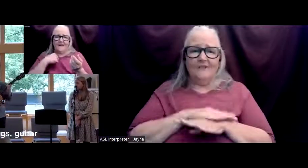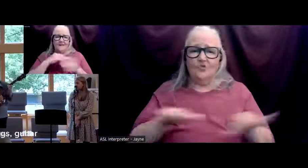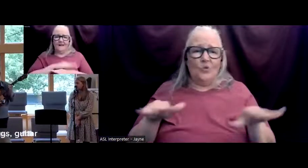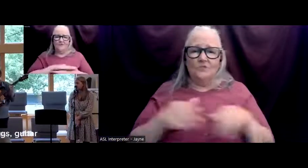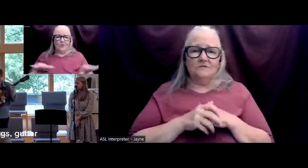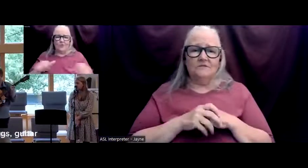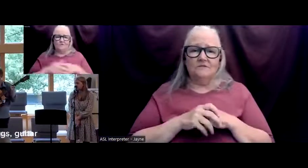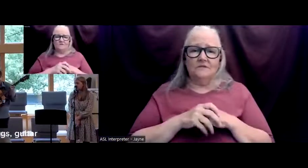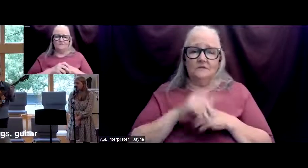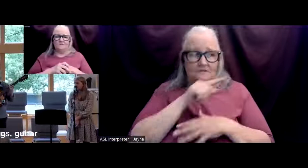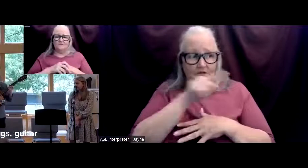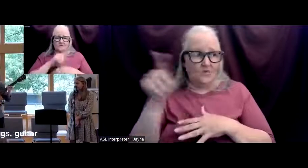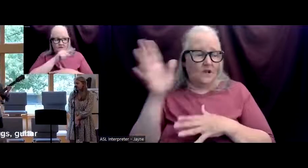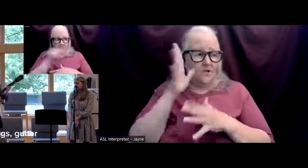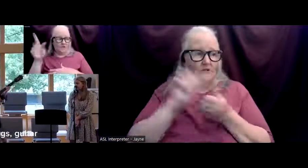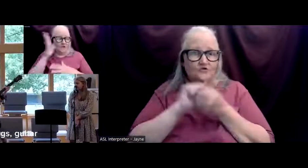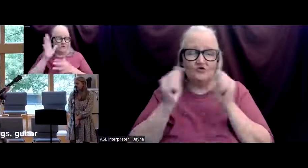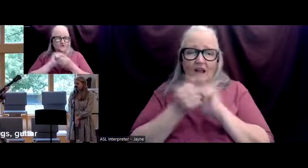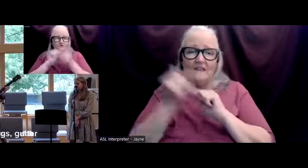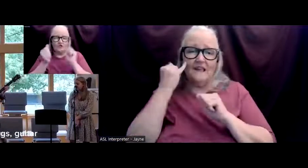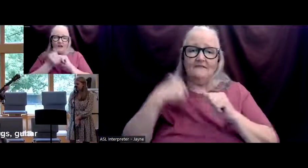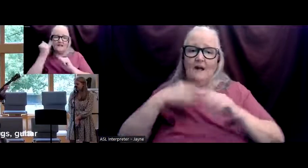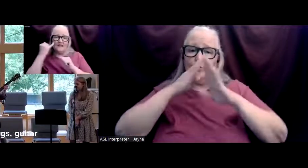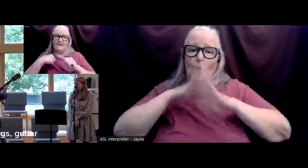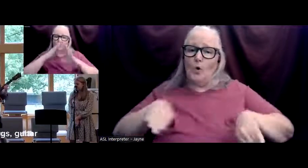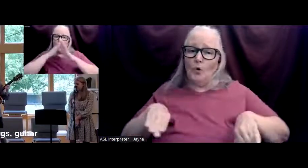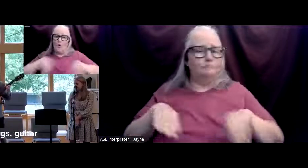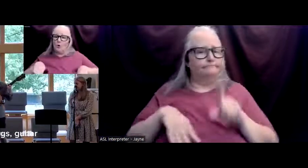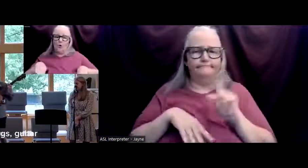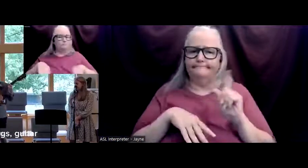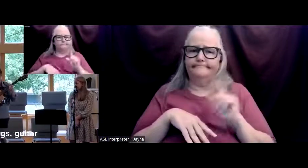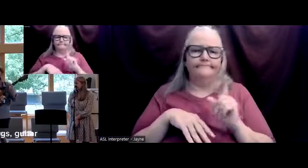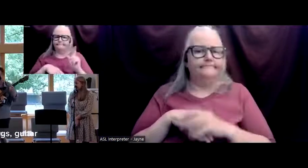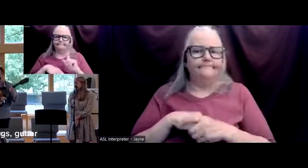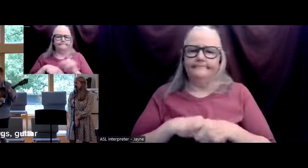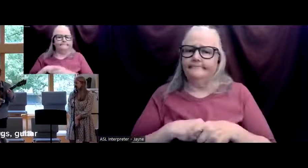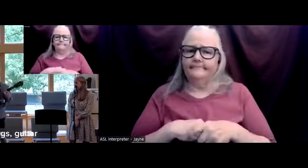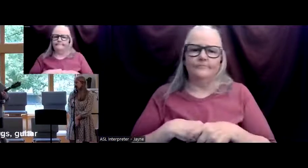don't? Who's gonna change if I won't?